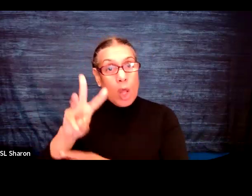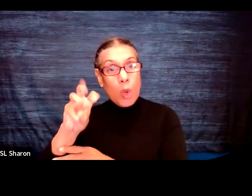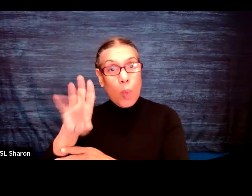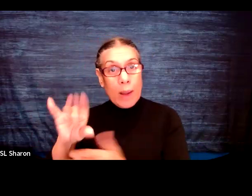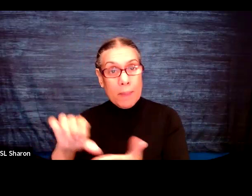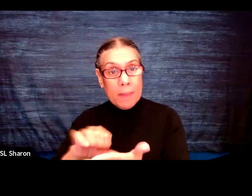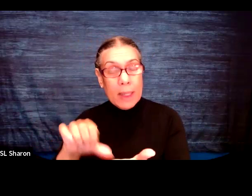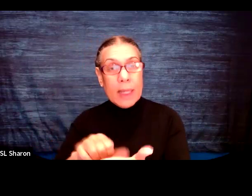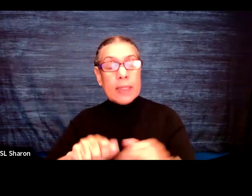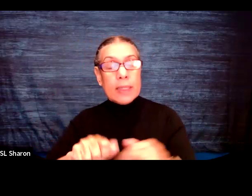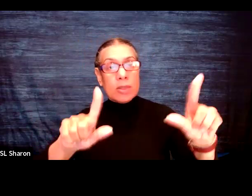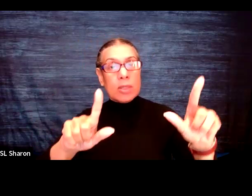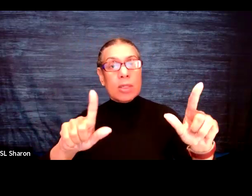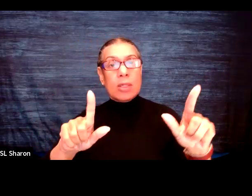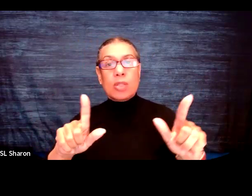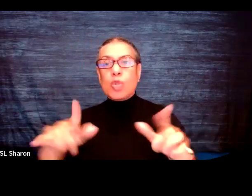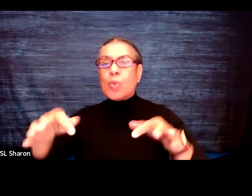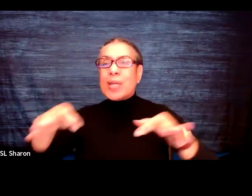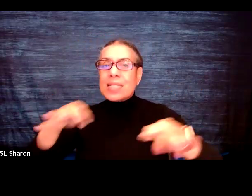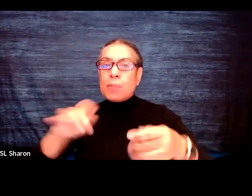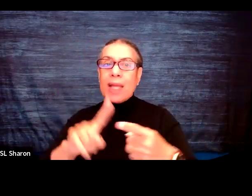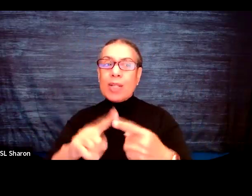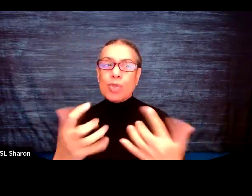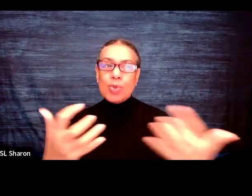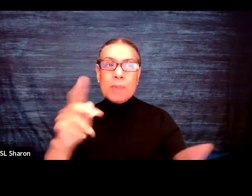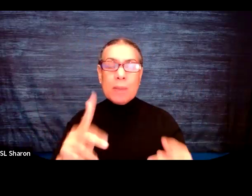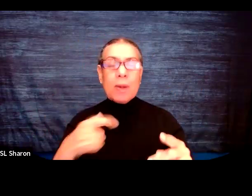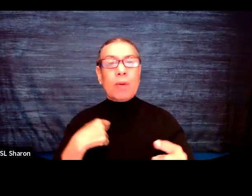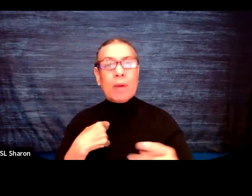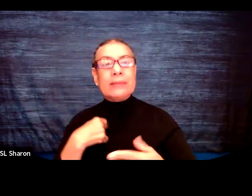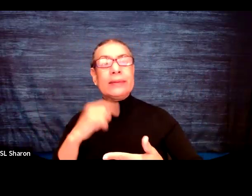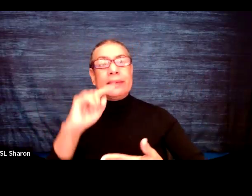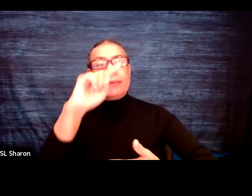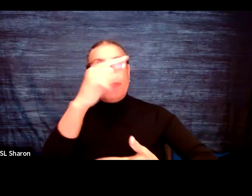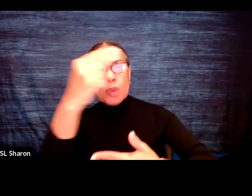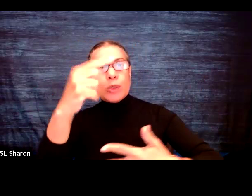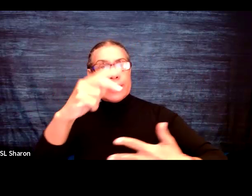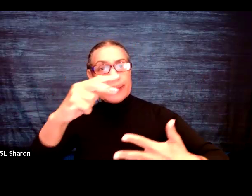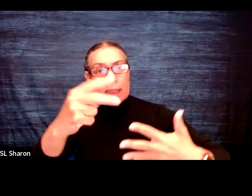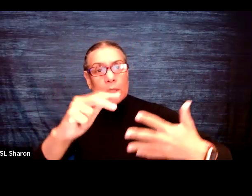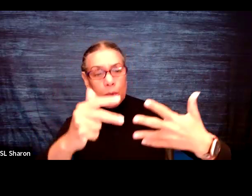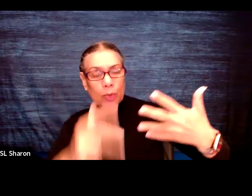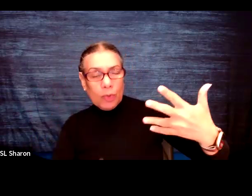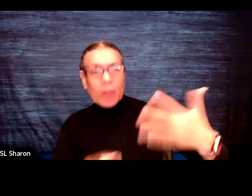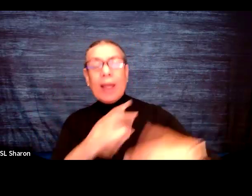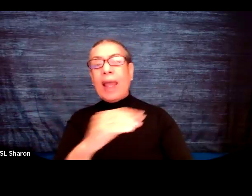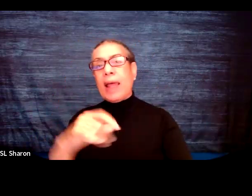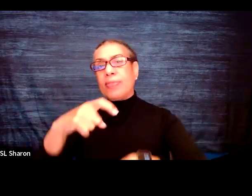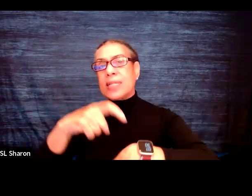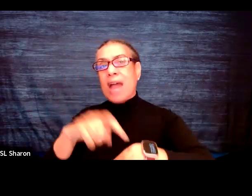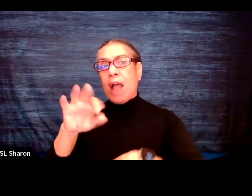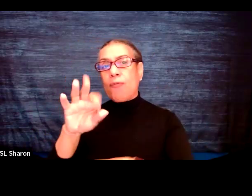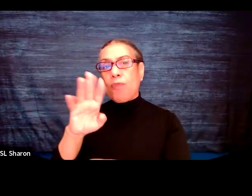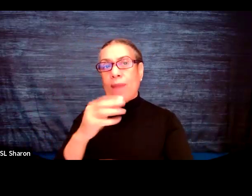under facilities or something to kind of explain to people what the various steps are of the MSBA process and what the time frame is for